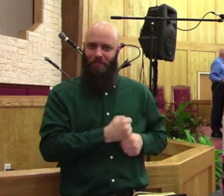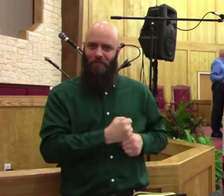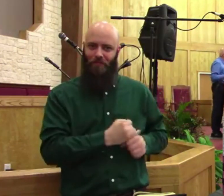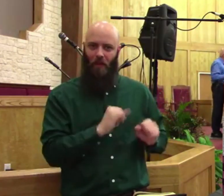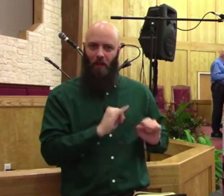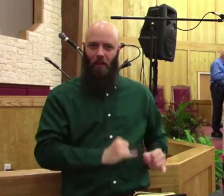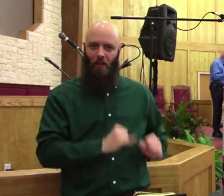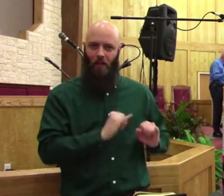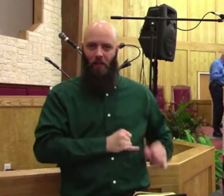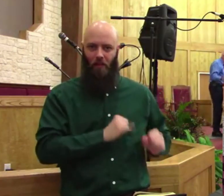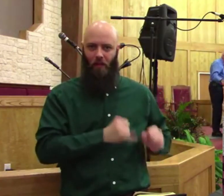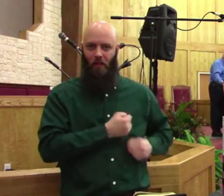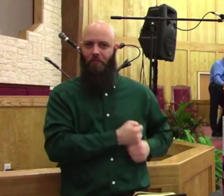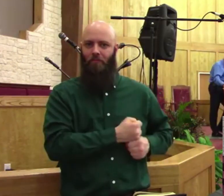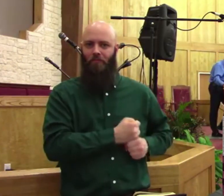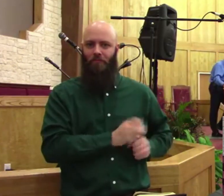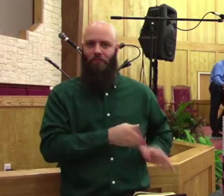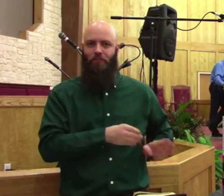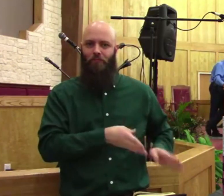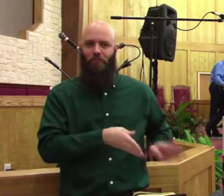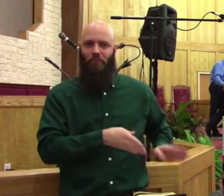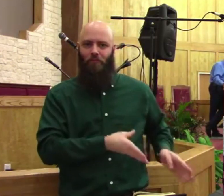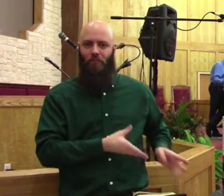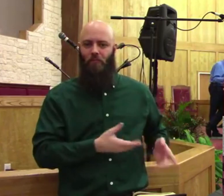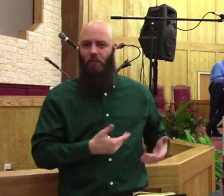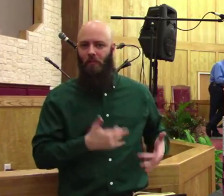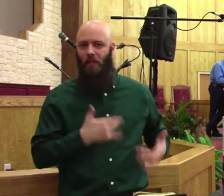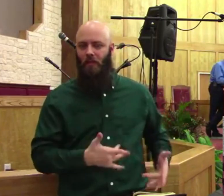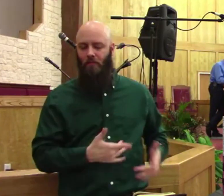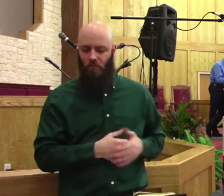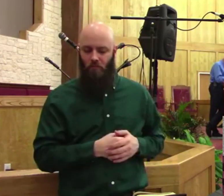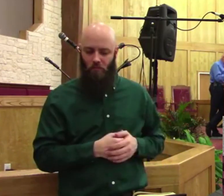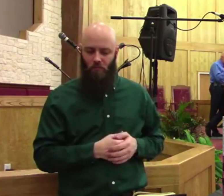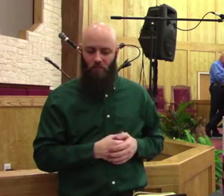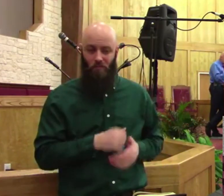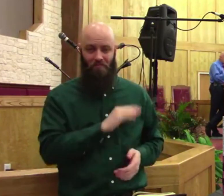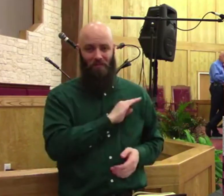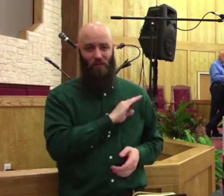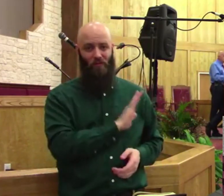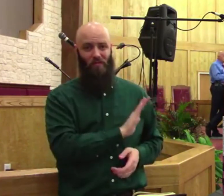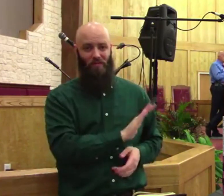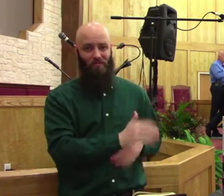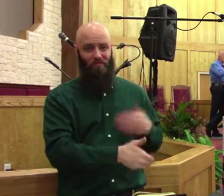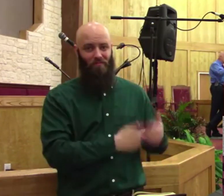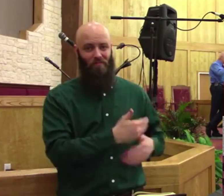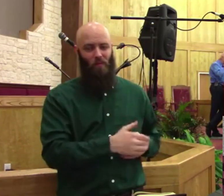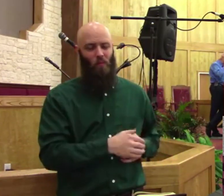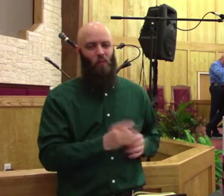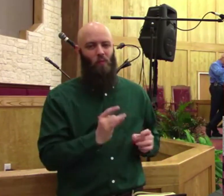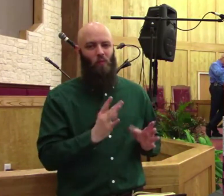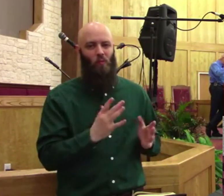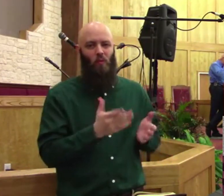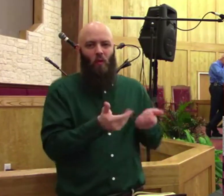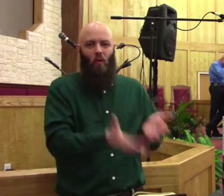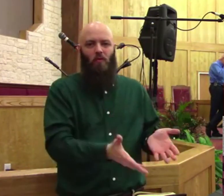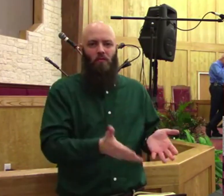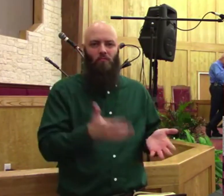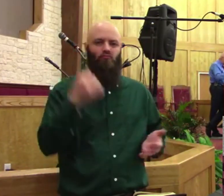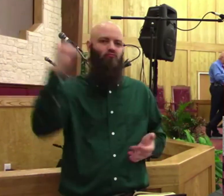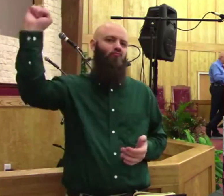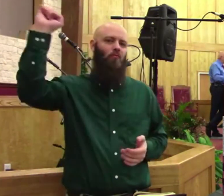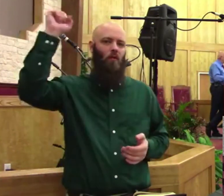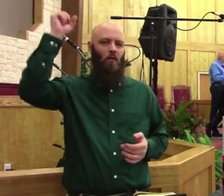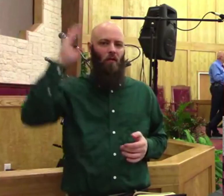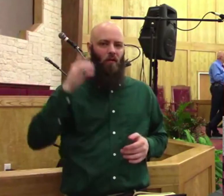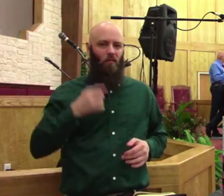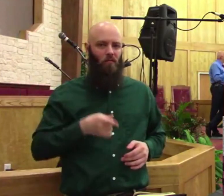after idol. Well, the idol factory within the heart of Belshazzar produces this rebellion against